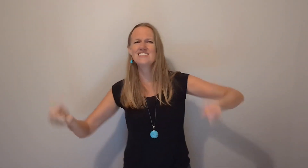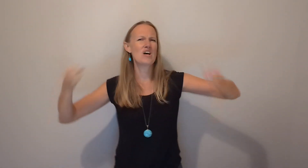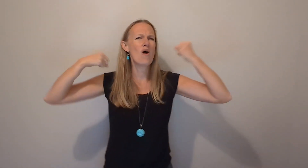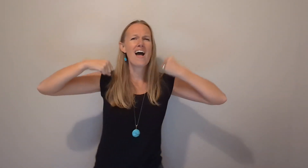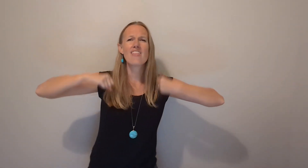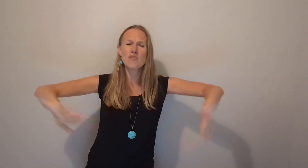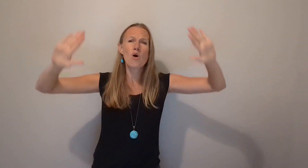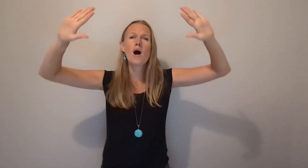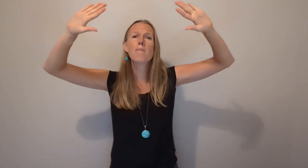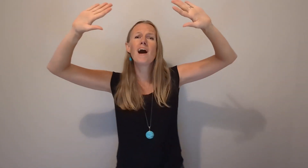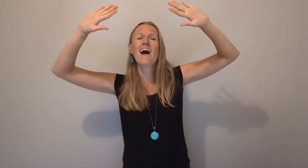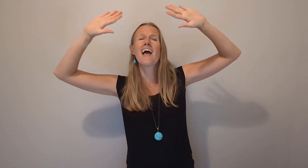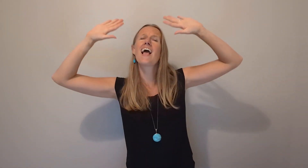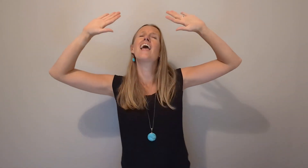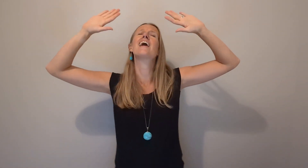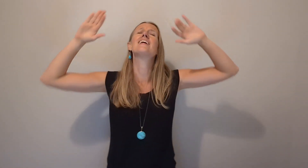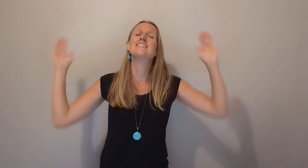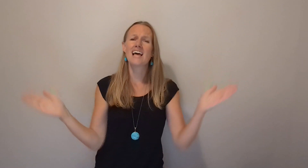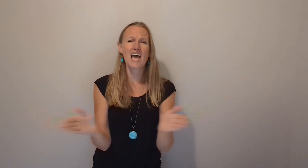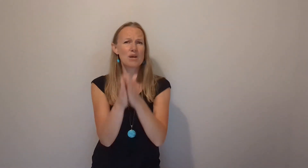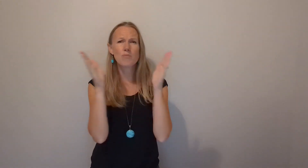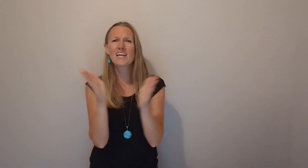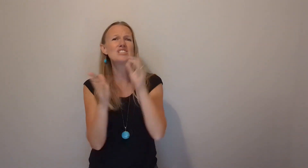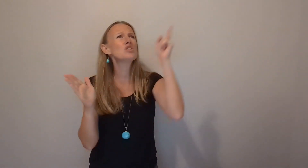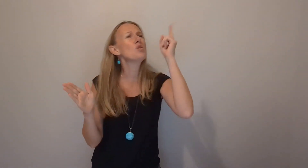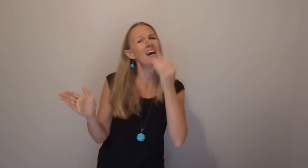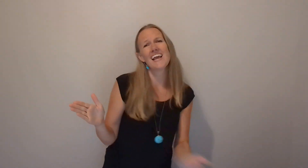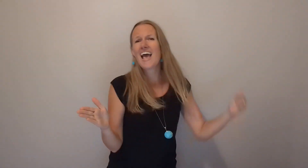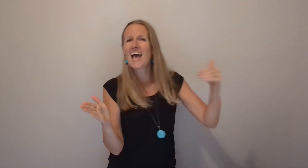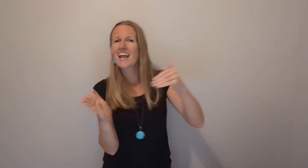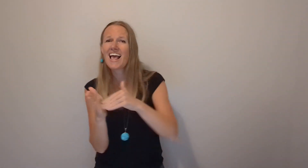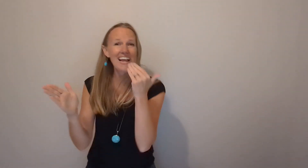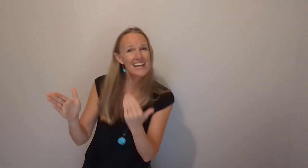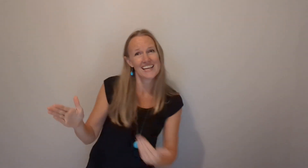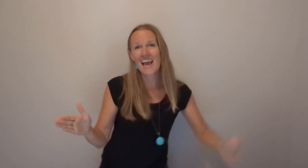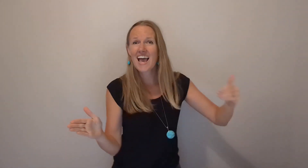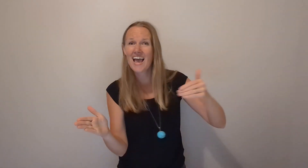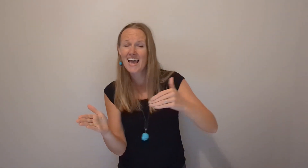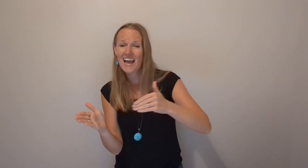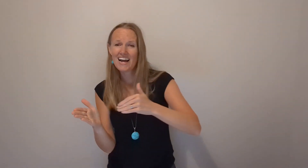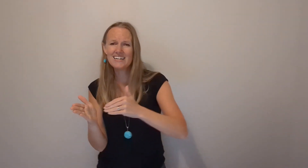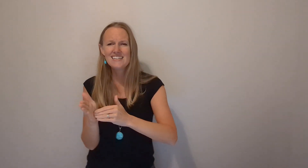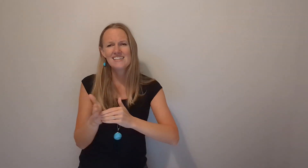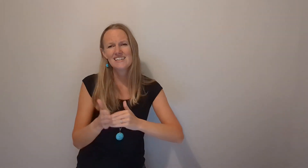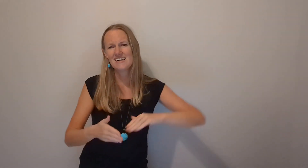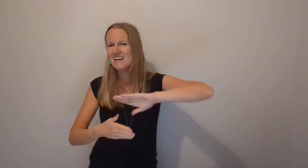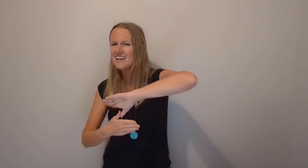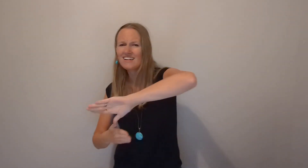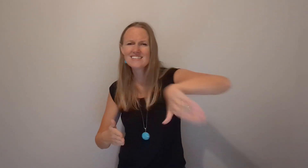So I throw up my hands and praise you again and again, 'cause